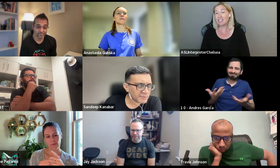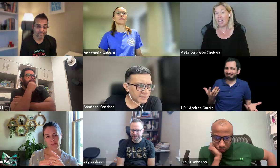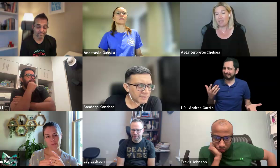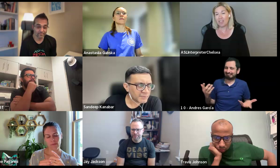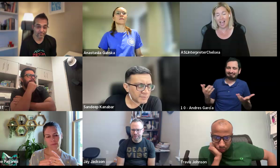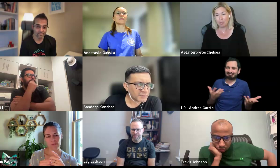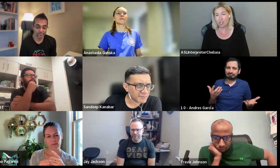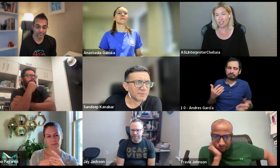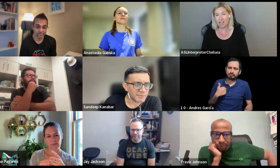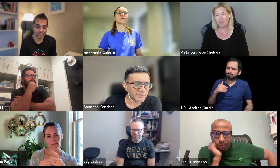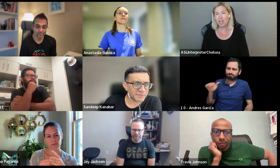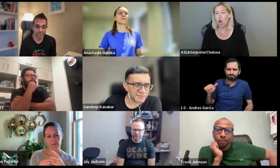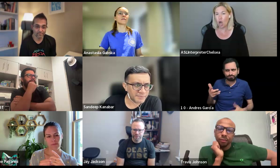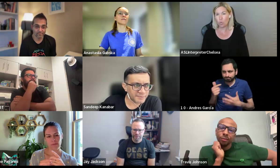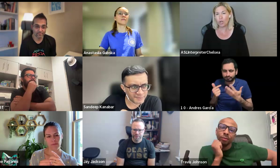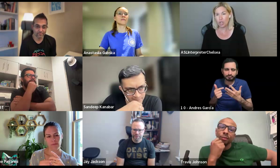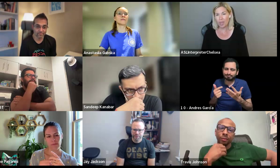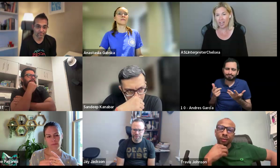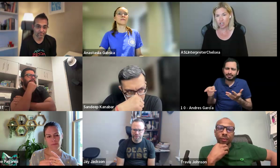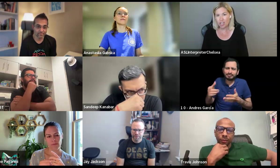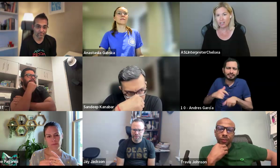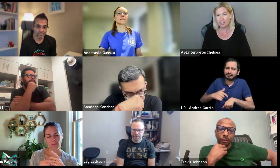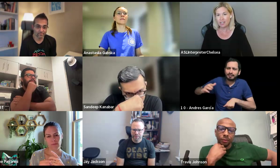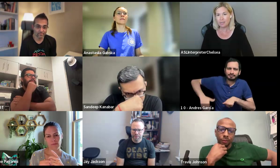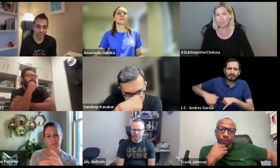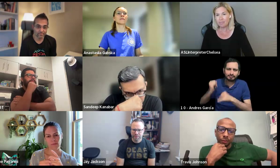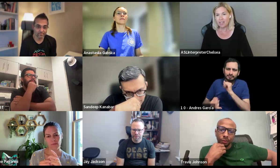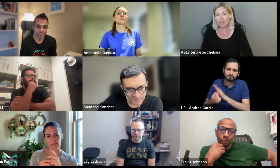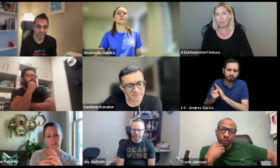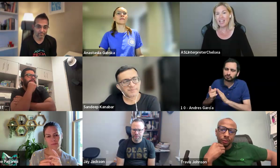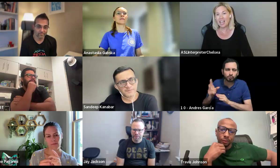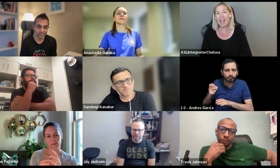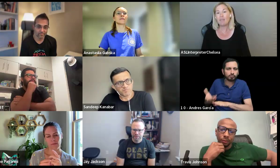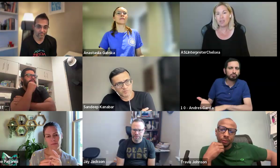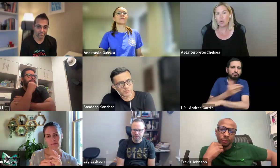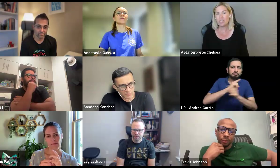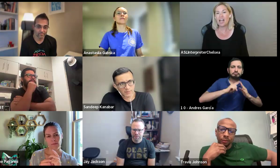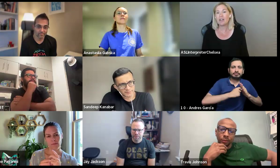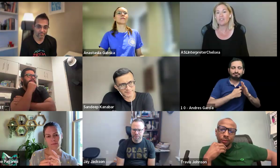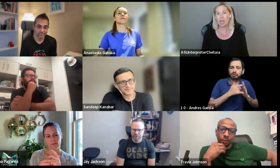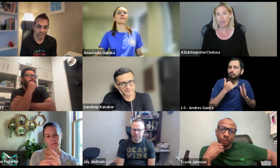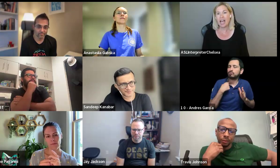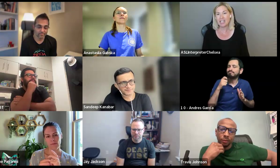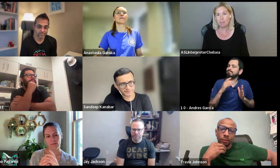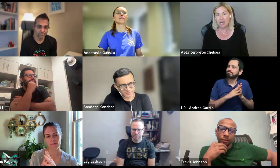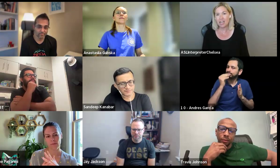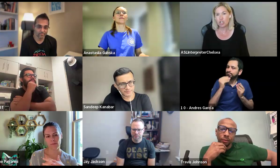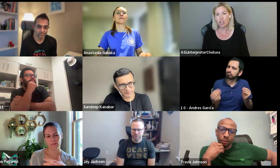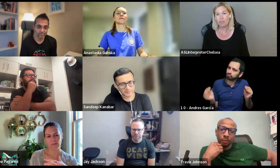plus having captions kind of in an awkward location. But again, everything was kind of done last minute. It should have